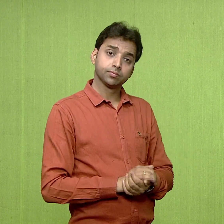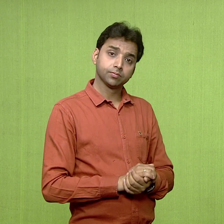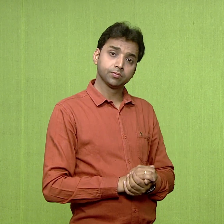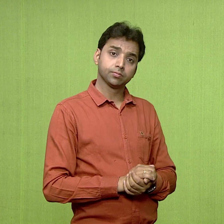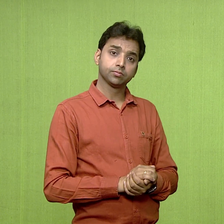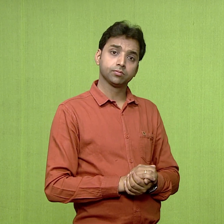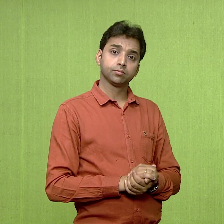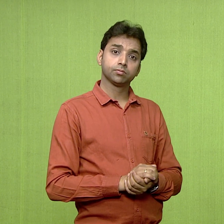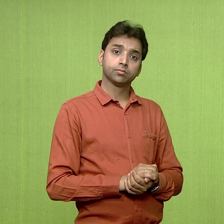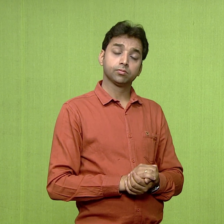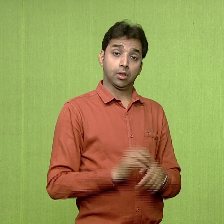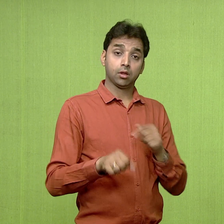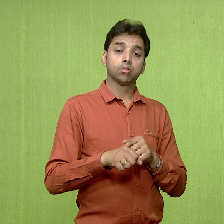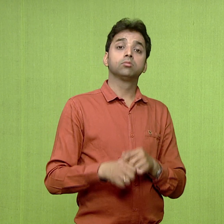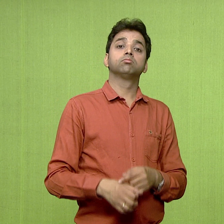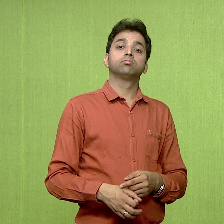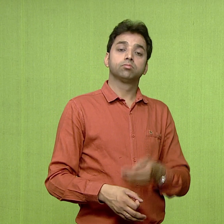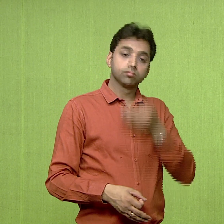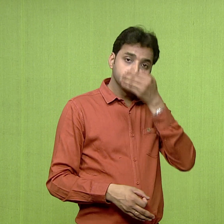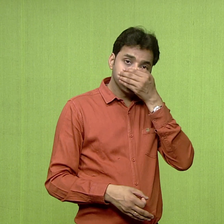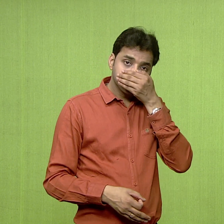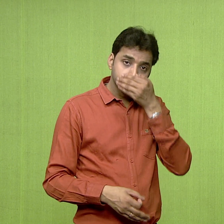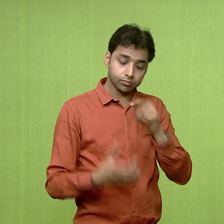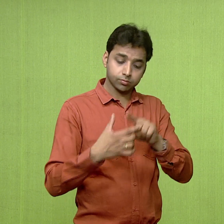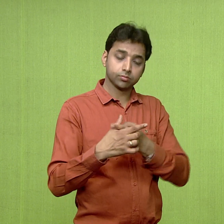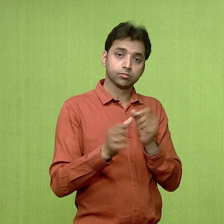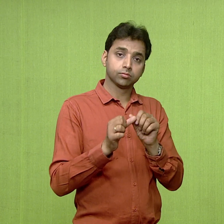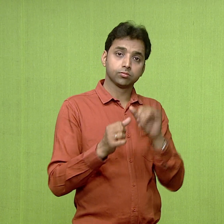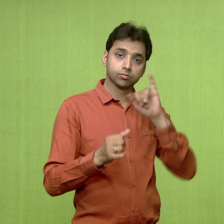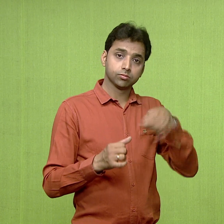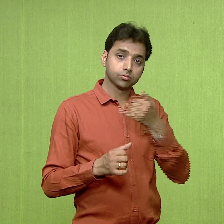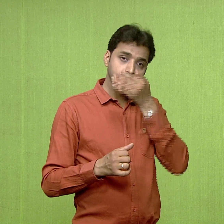the Jain and Buddhist system of education